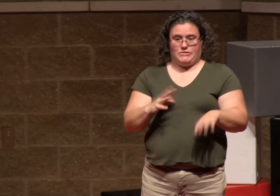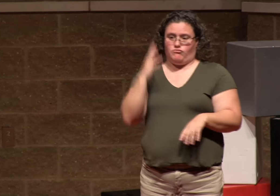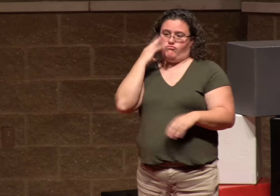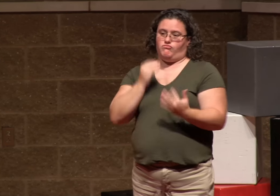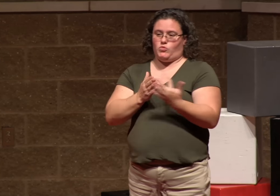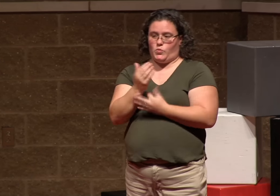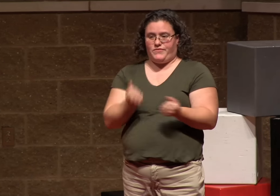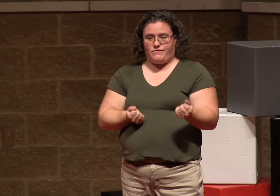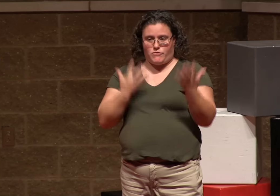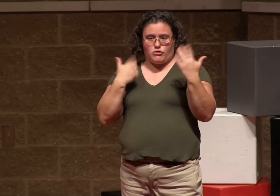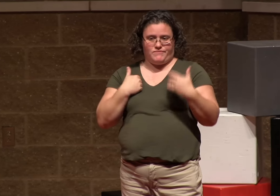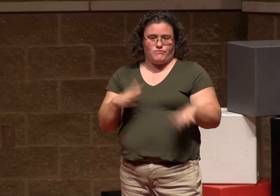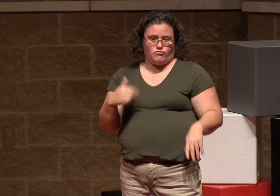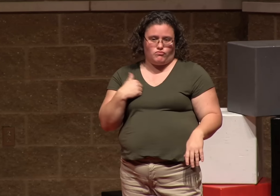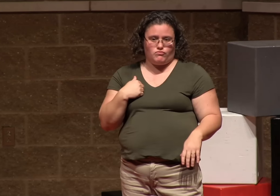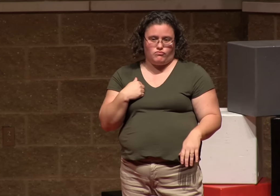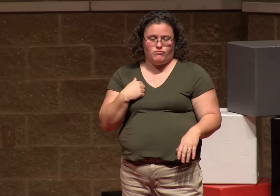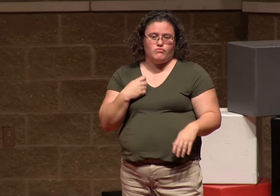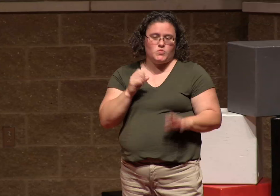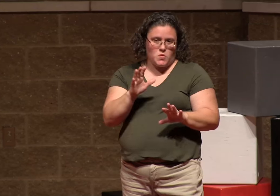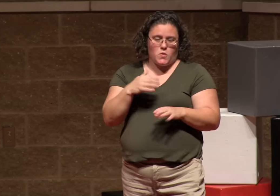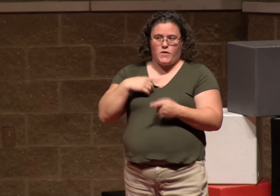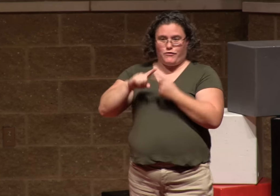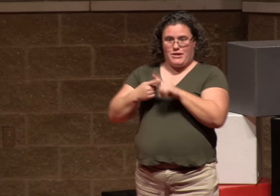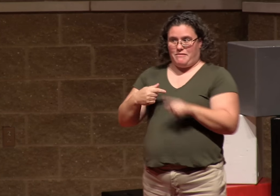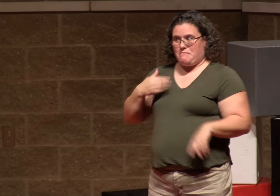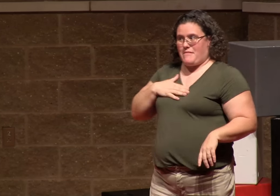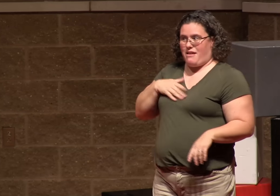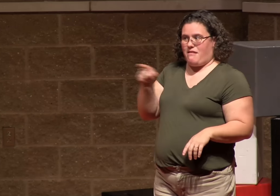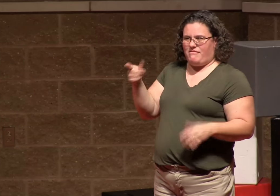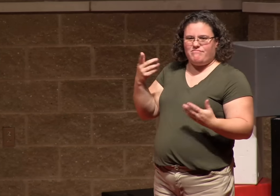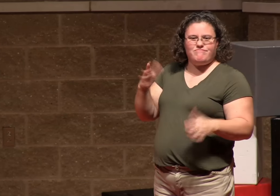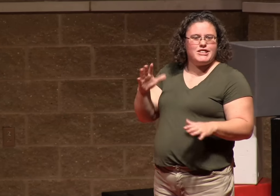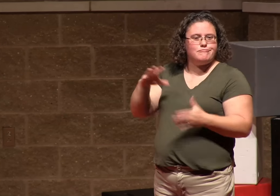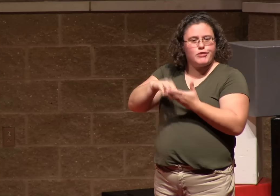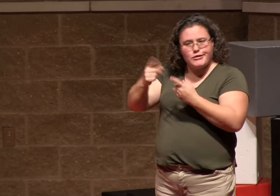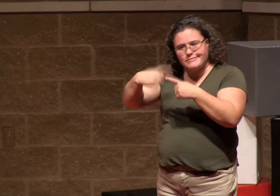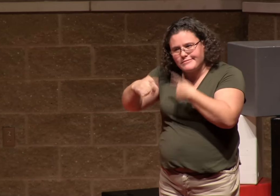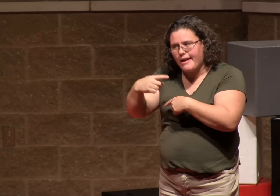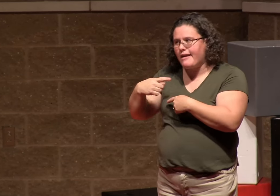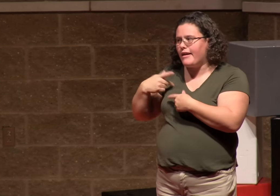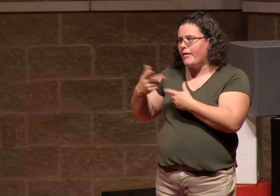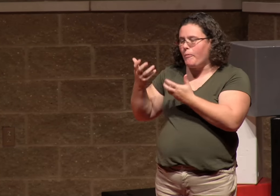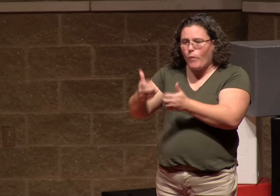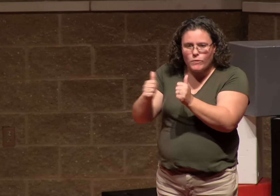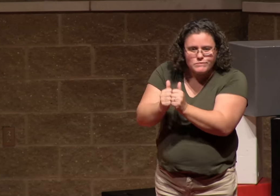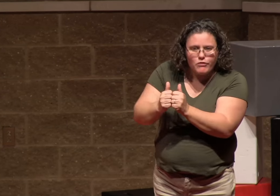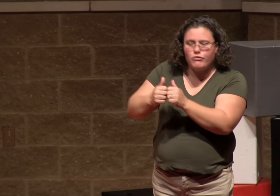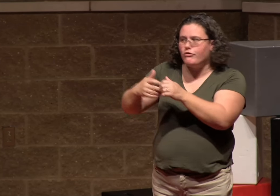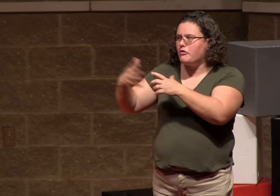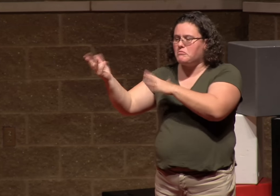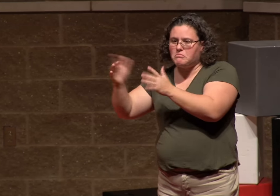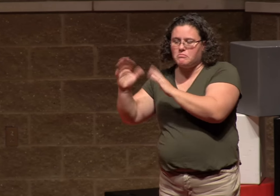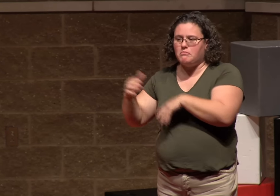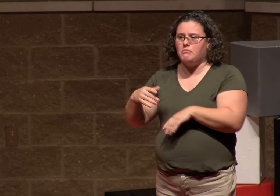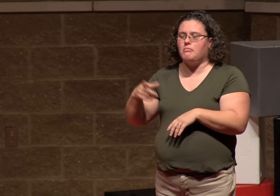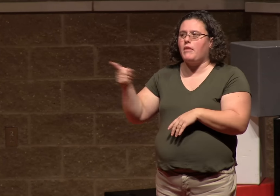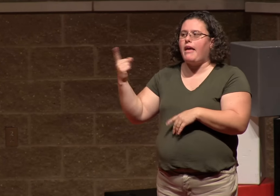called Eye of Fire Safety. So I had a friend, and I was trying to, you know, we were working